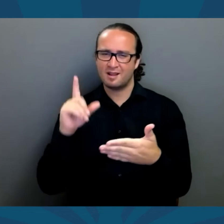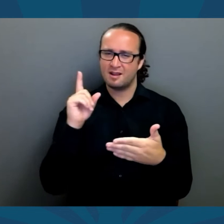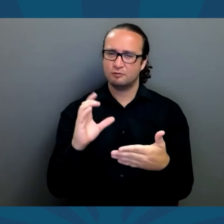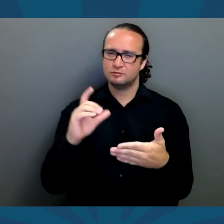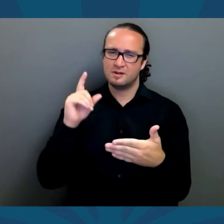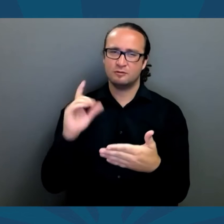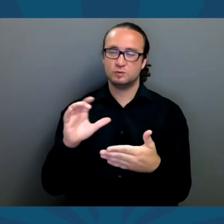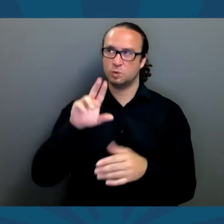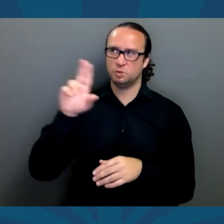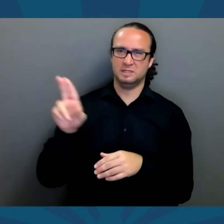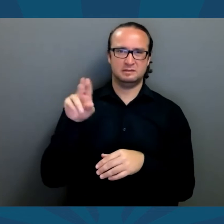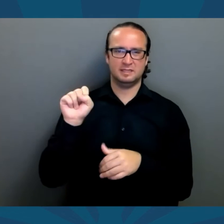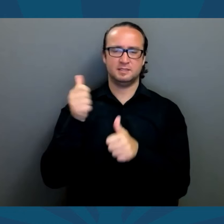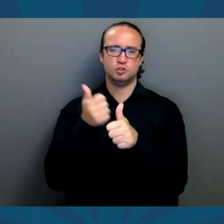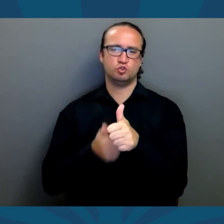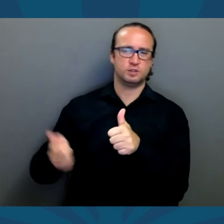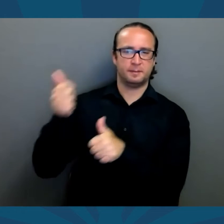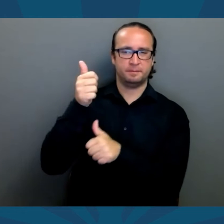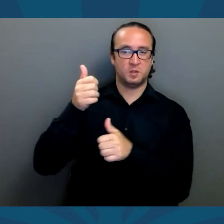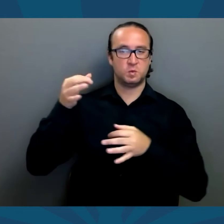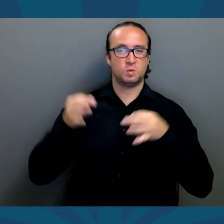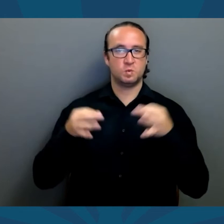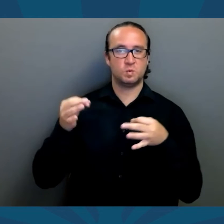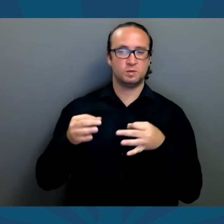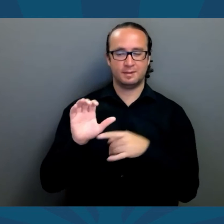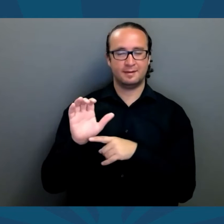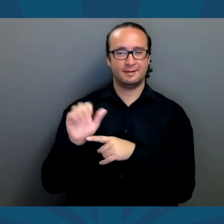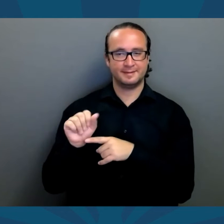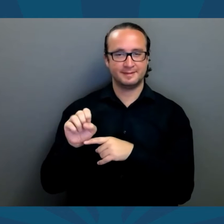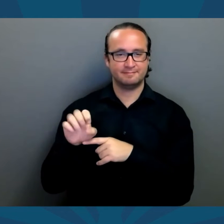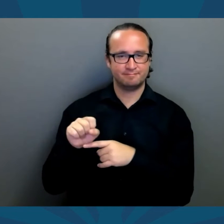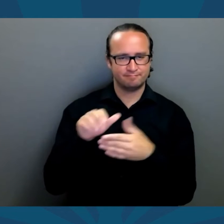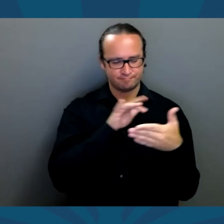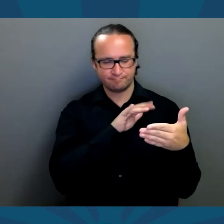I began to study hundreds of US Supreme Court cases,